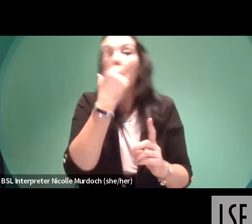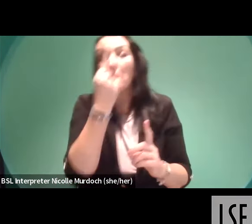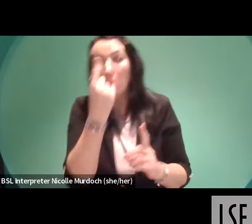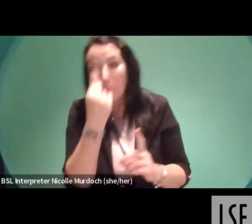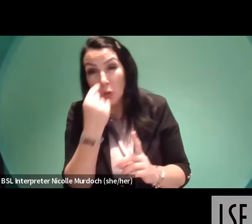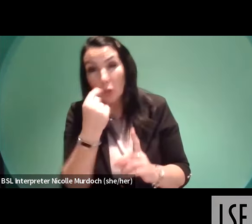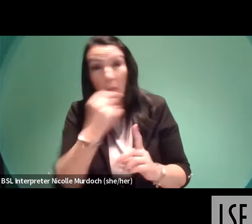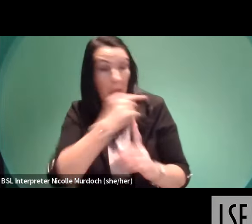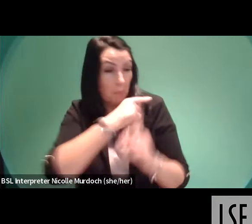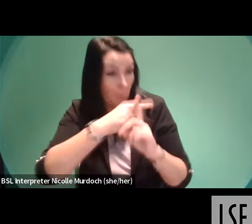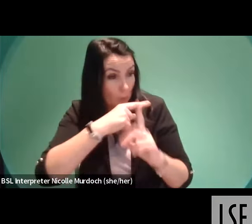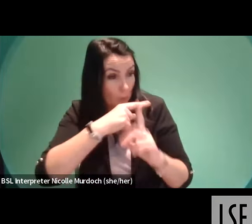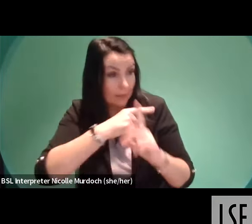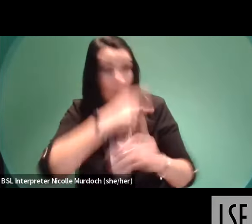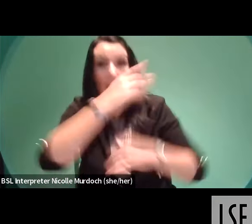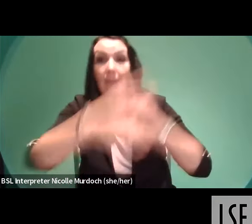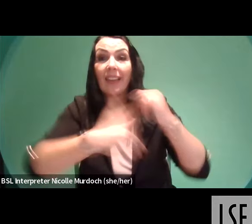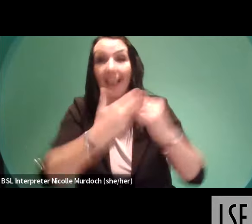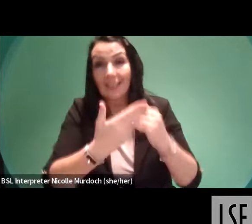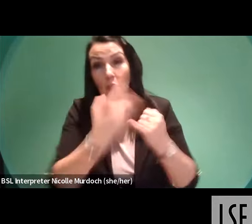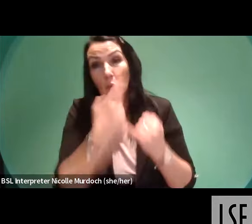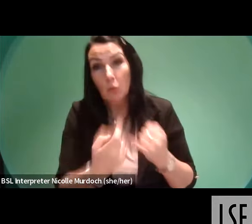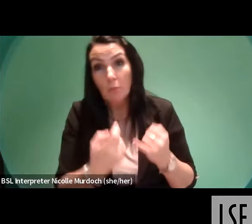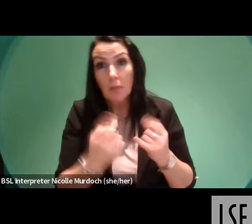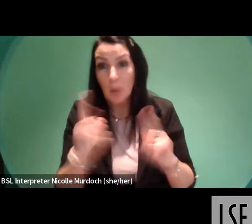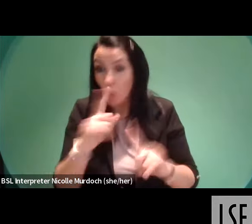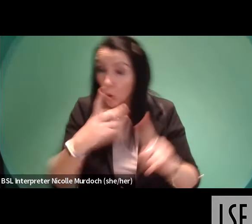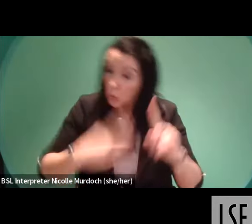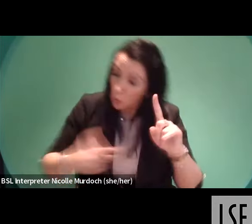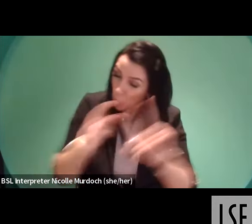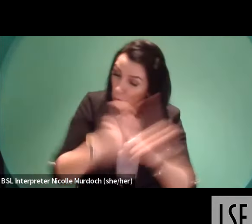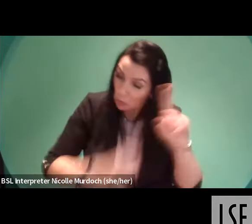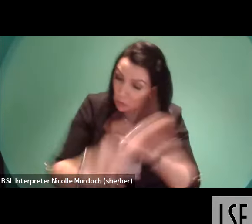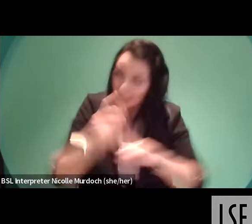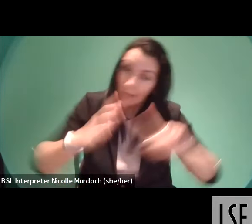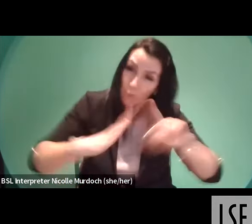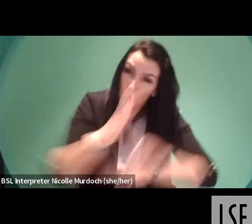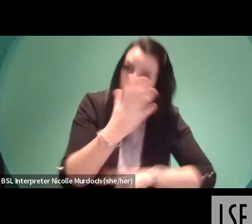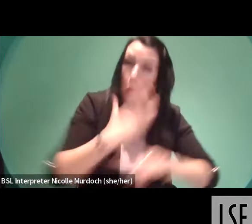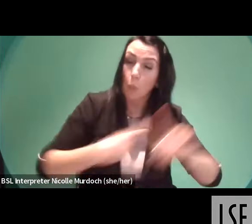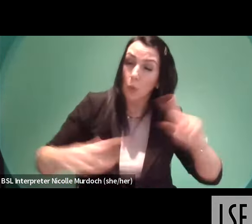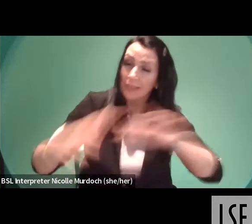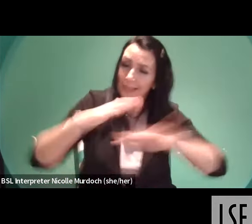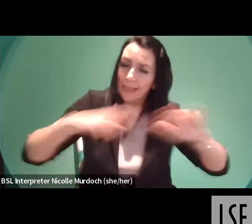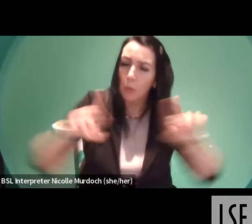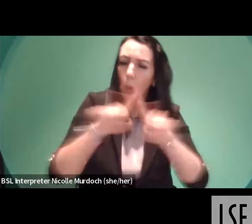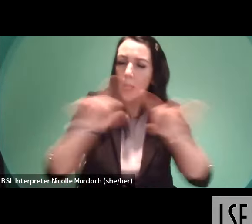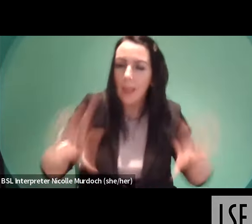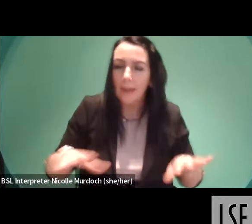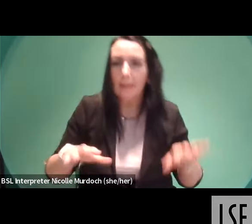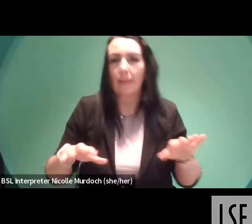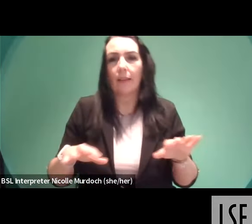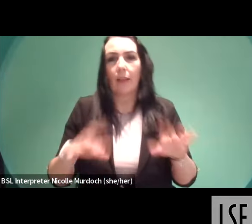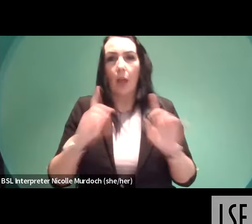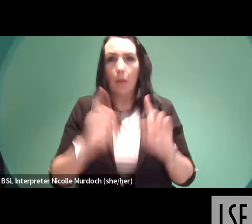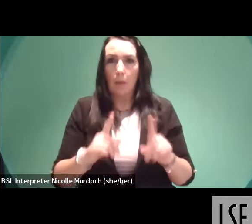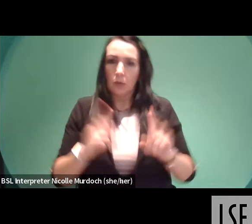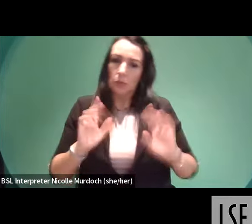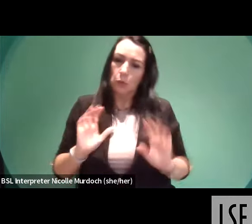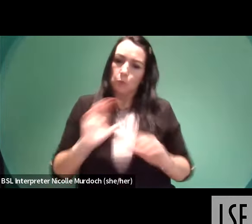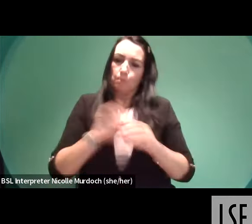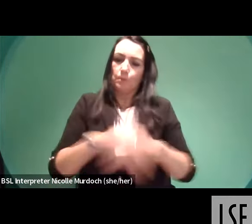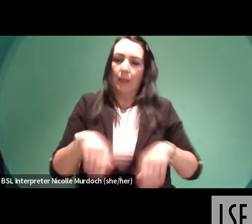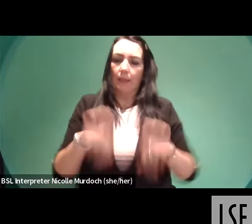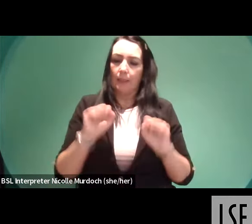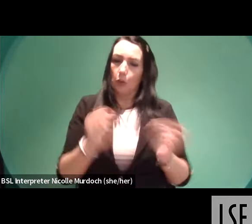could be telling about the kinds of places people want, the kinds of communities, the kinds of society that can start sowing some of, you